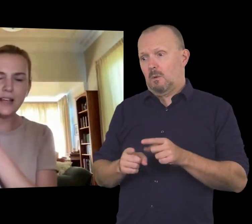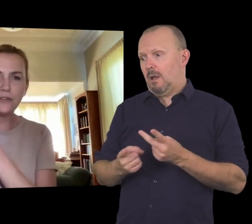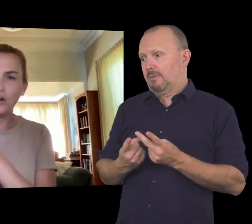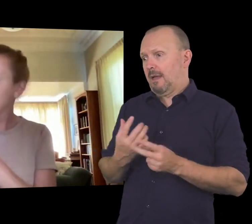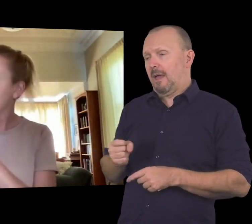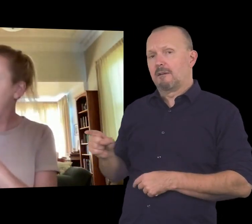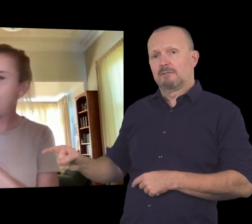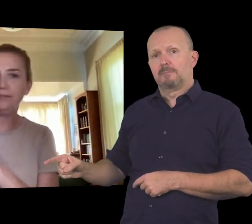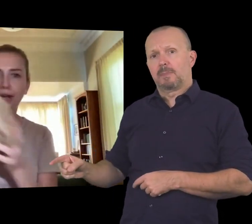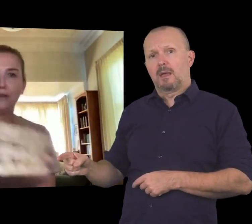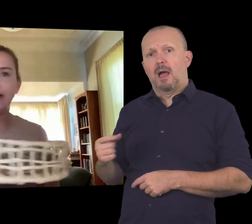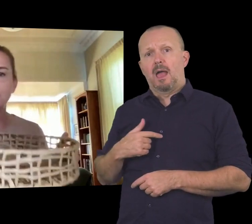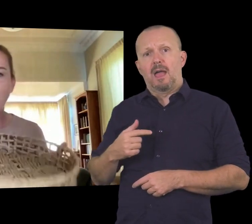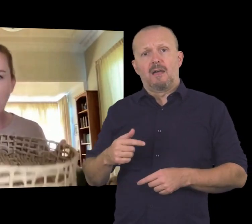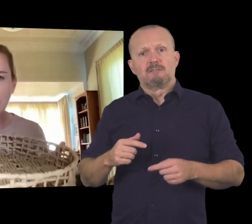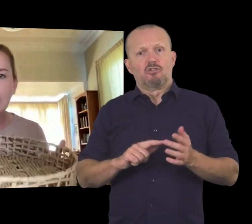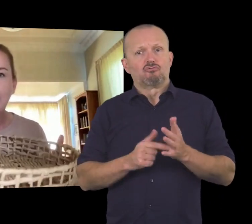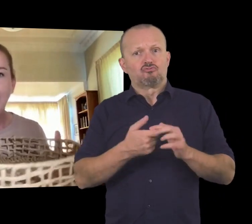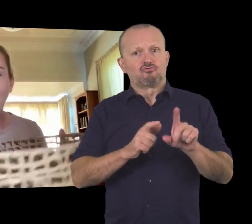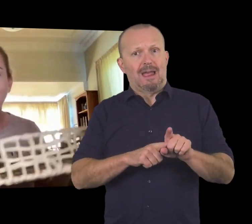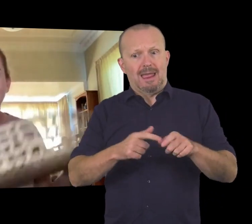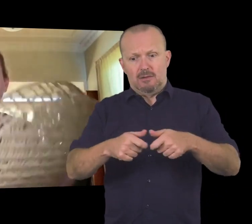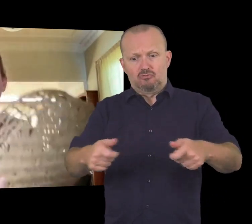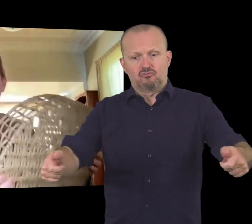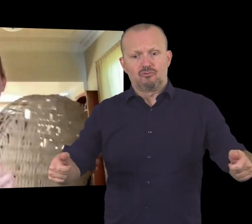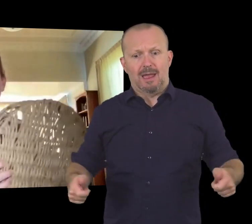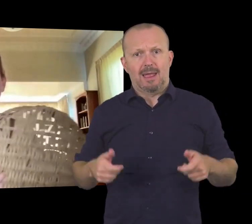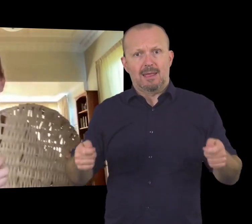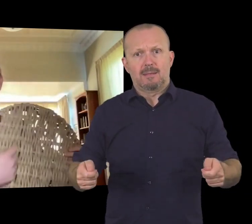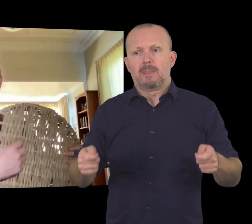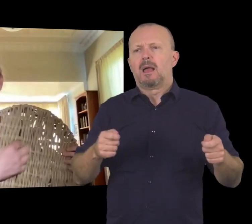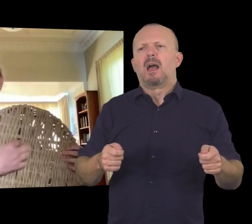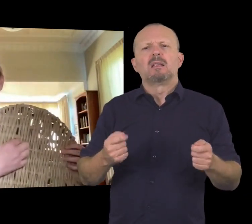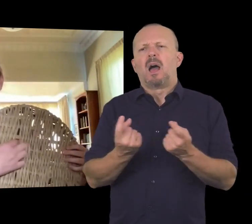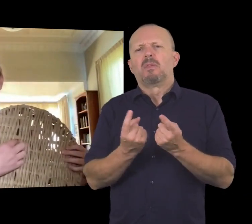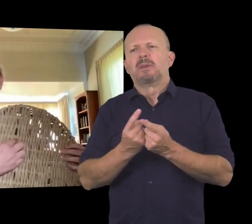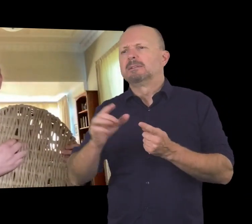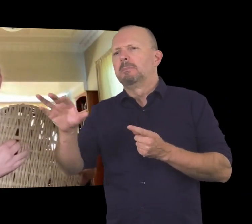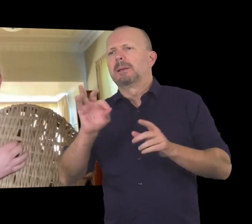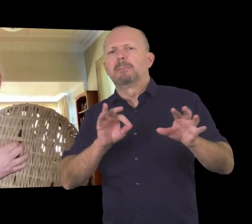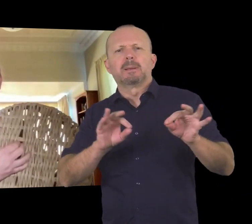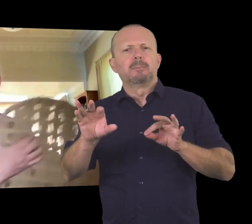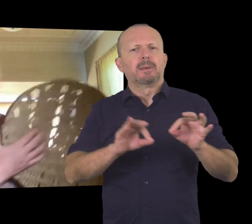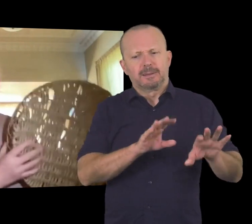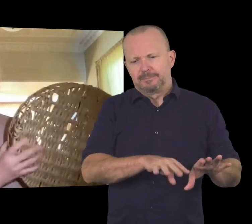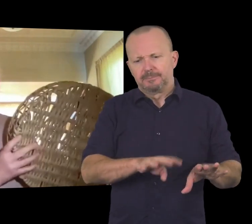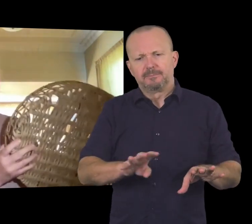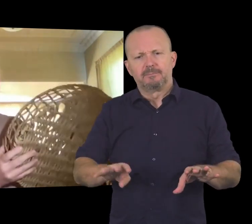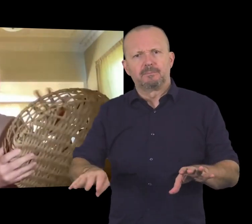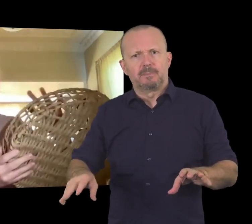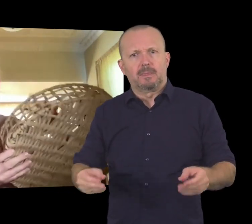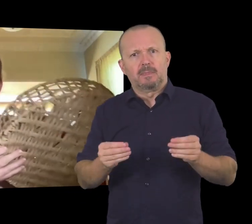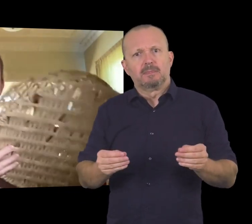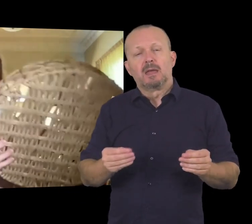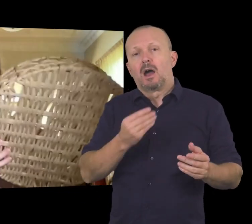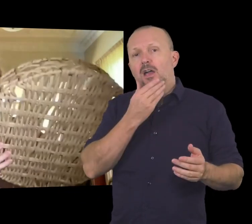is I've got a random tray that I've kind of picked some bits out of and that I use